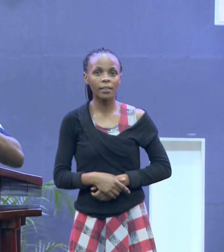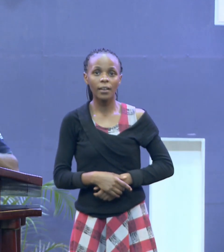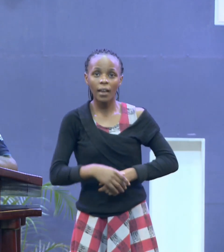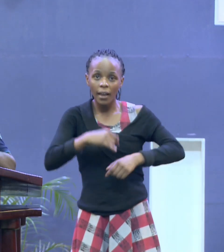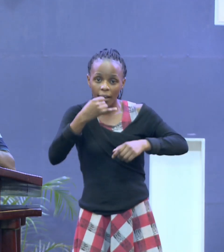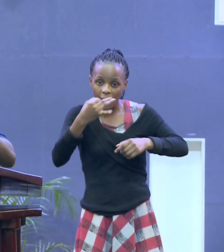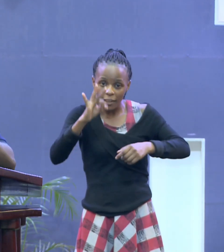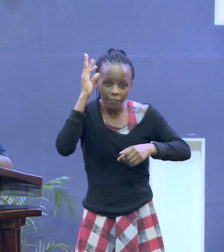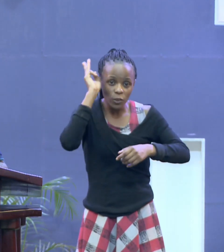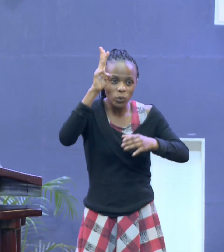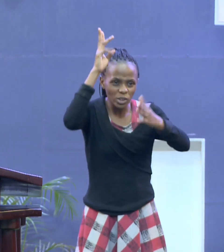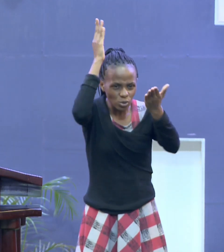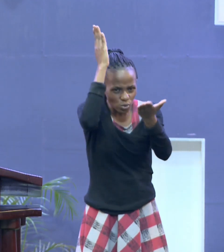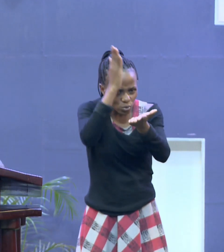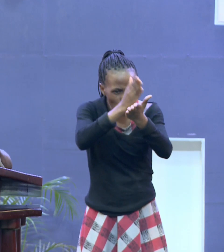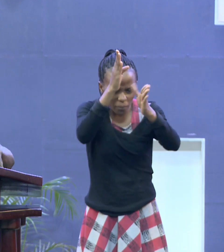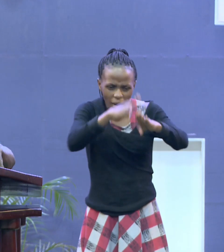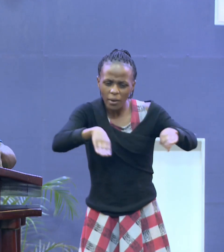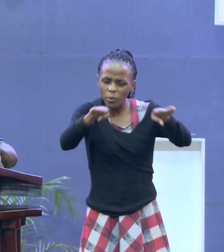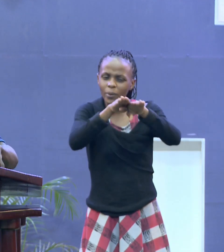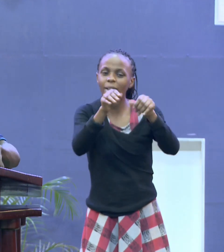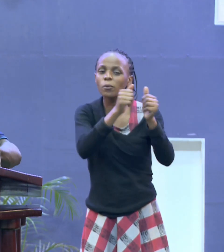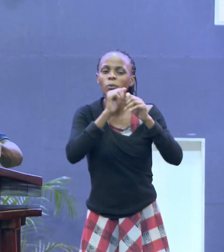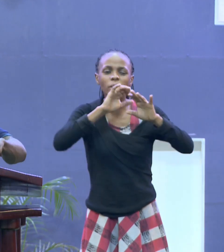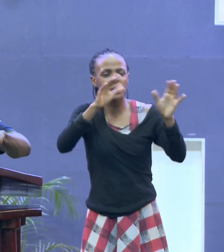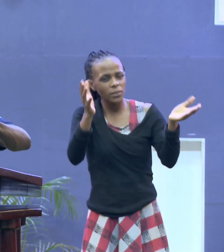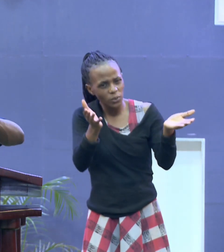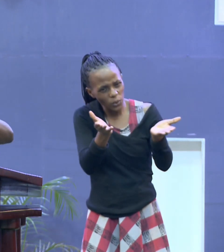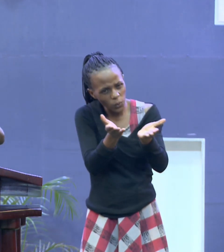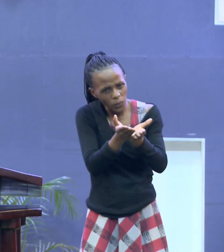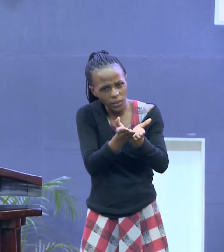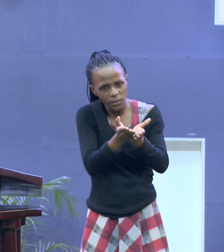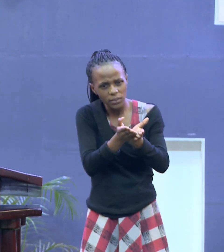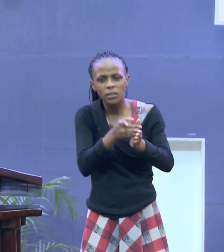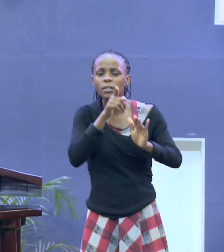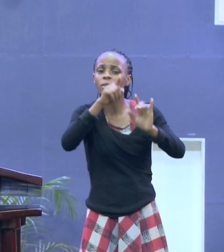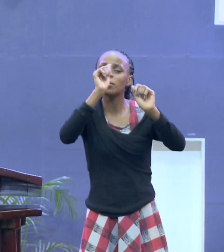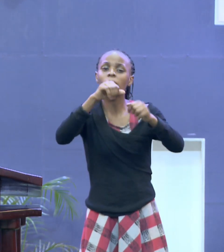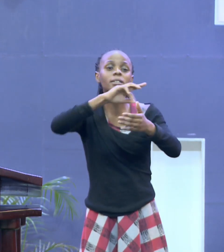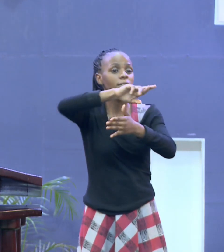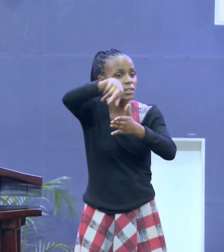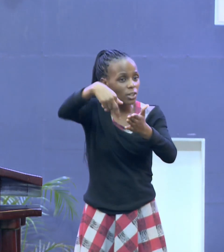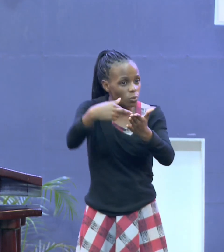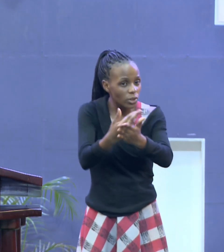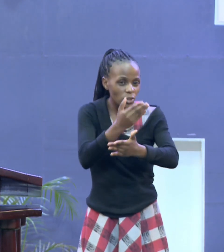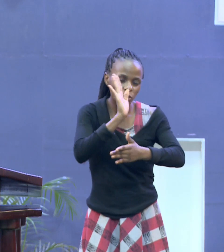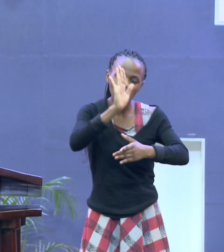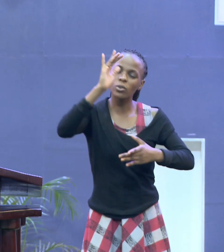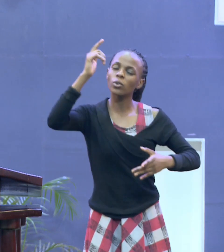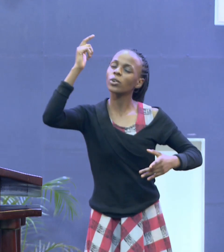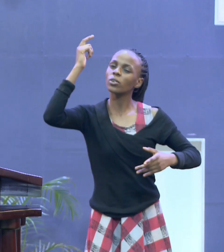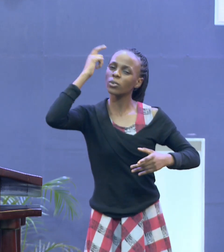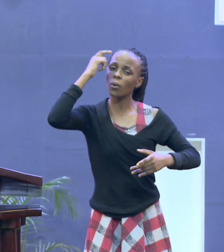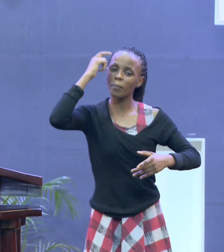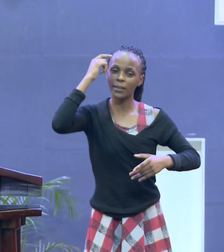stopping a conformity. That if you are to stop this conformity. Mulina kuzabujia magezi gamwe. You have